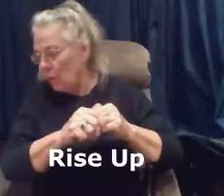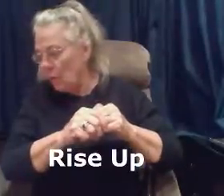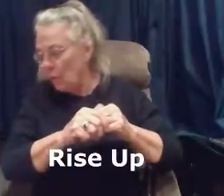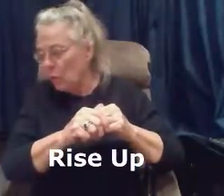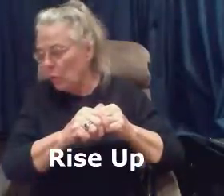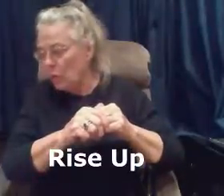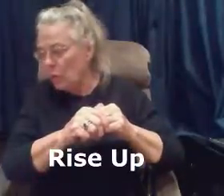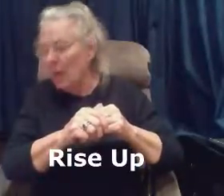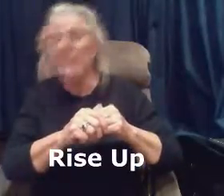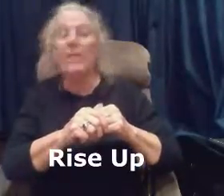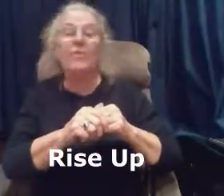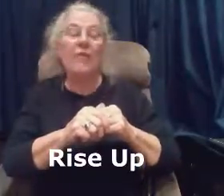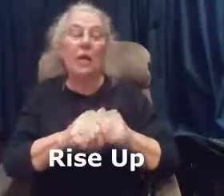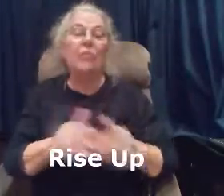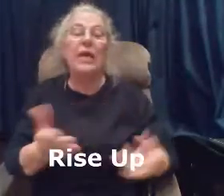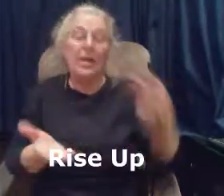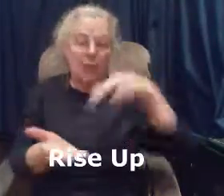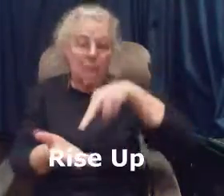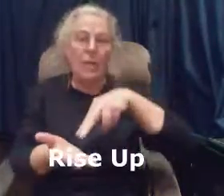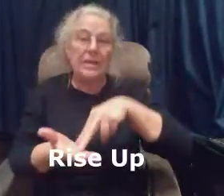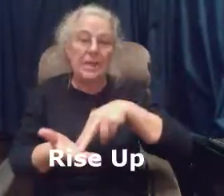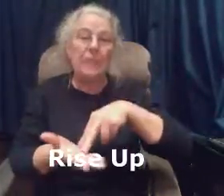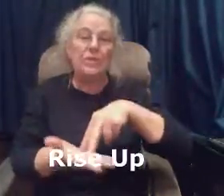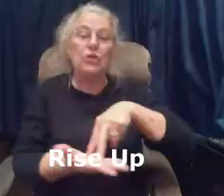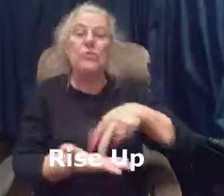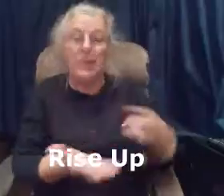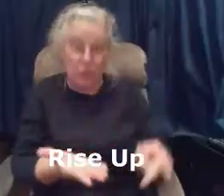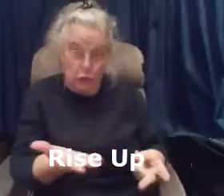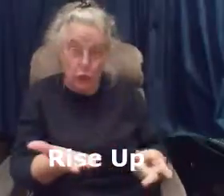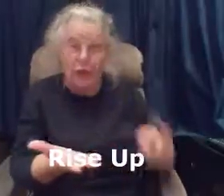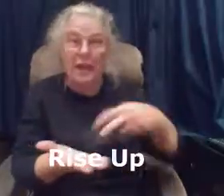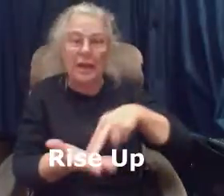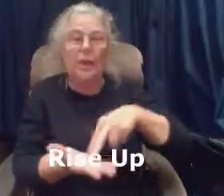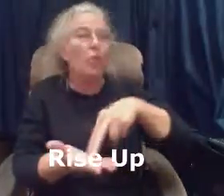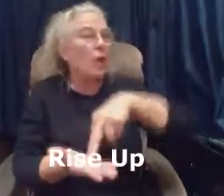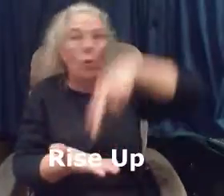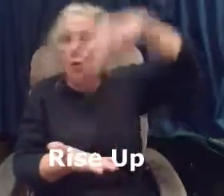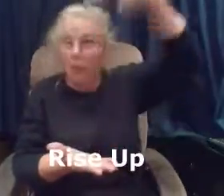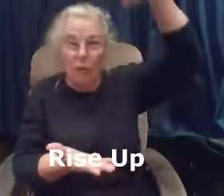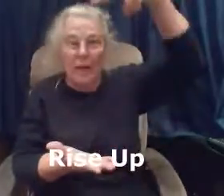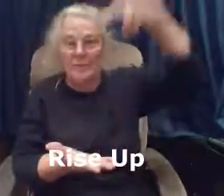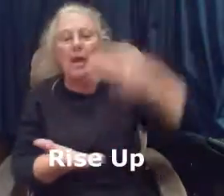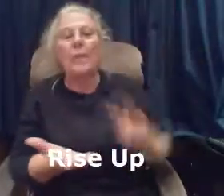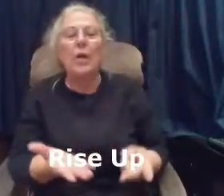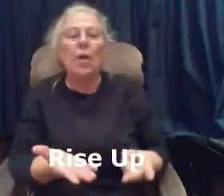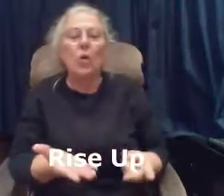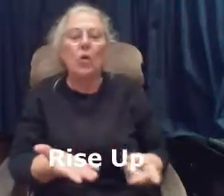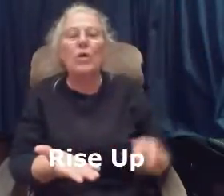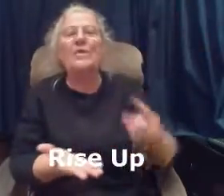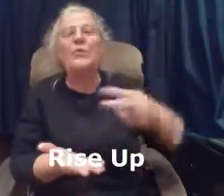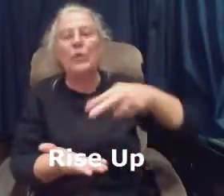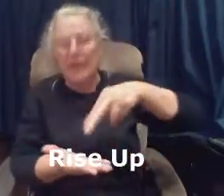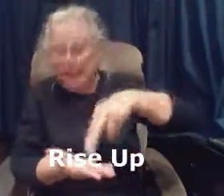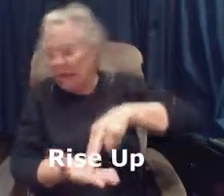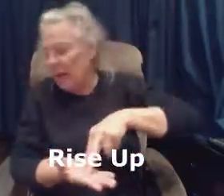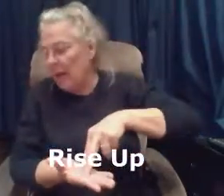Without a word, rise up and follow thee. And that rise up, it just means to get up. We're not going to rise up. We're going to get